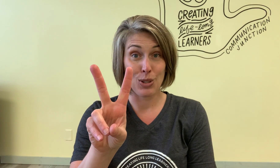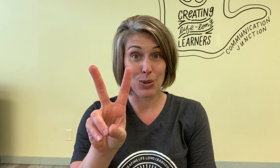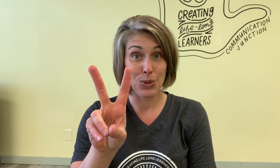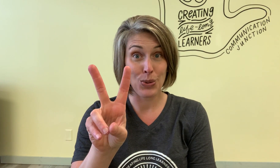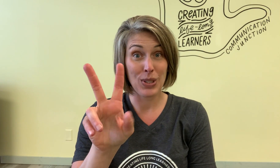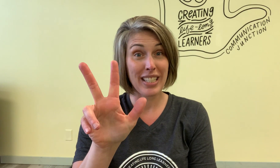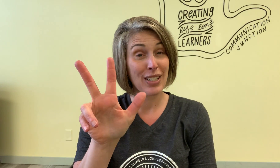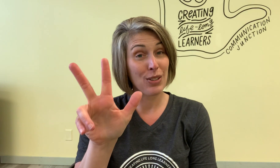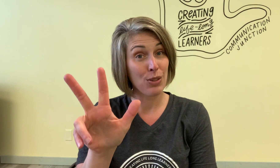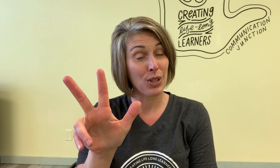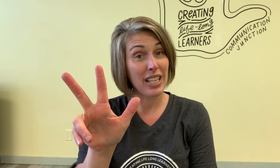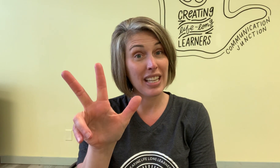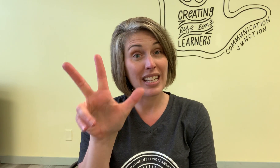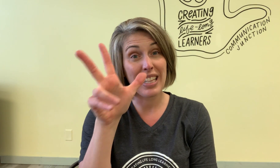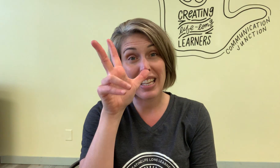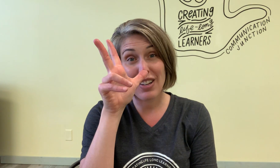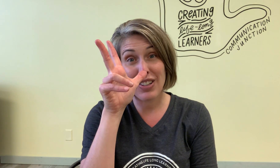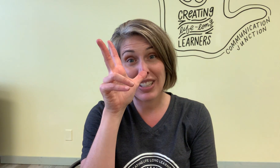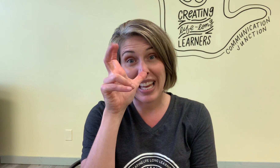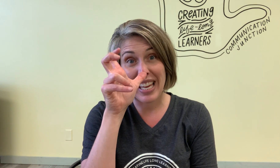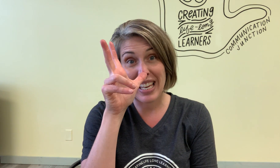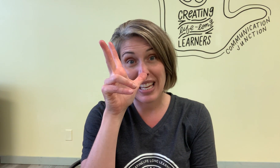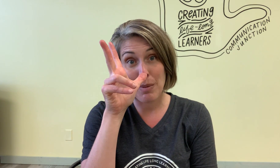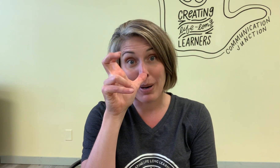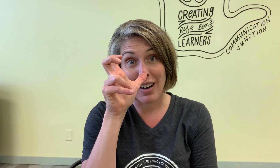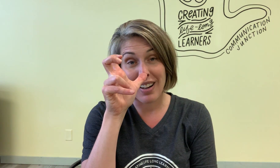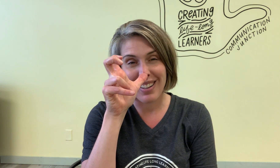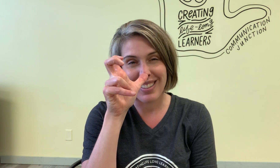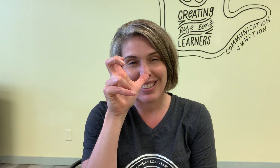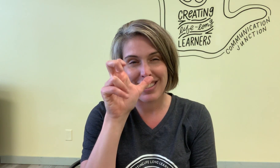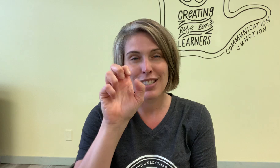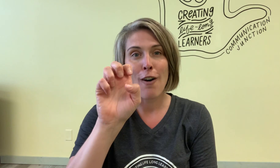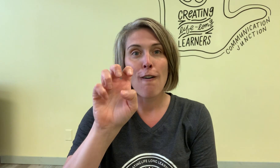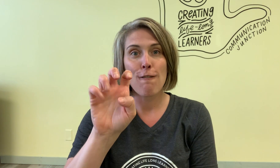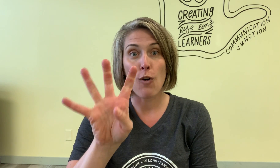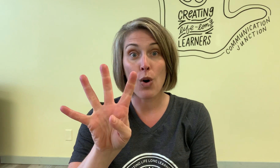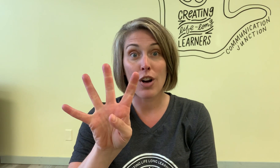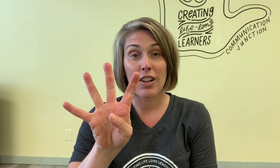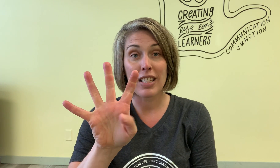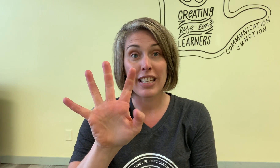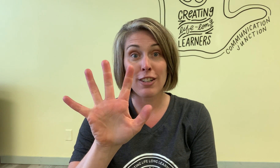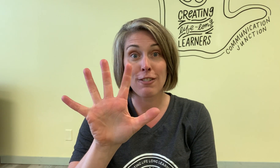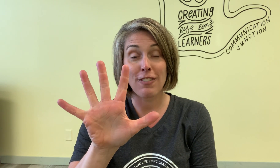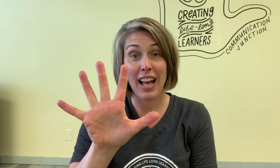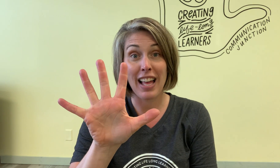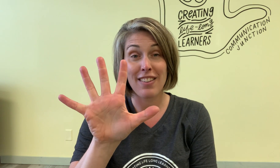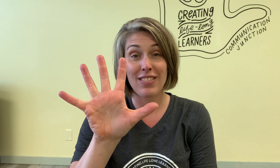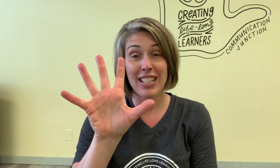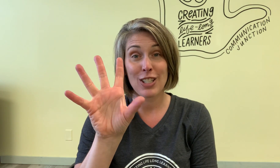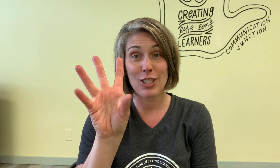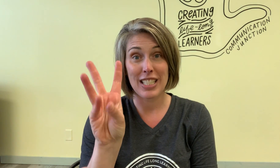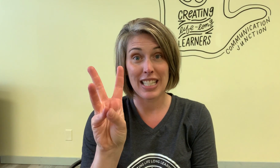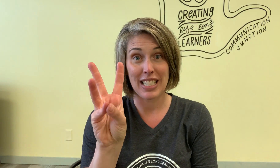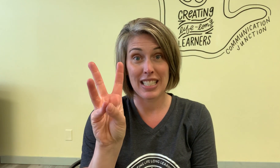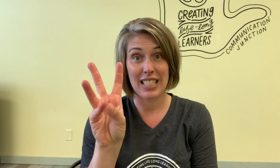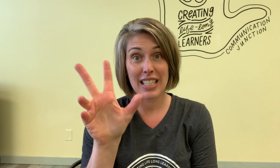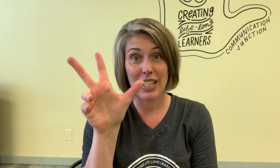2 little, 3 little ladybugs. 4 little, 5 little, 6